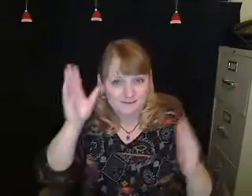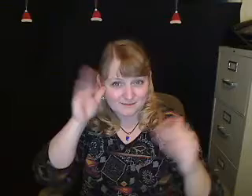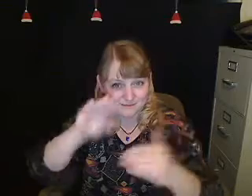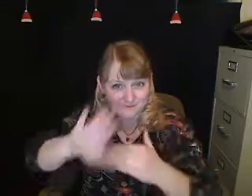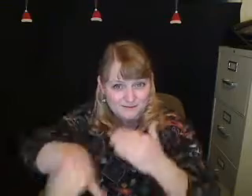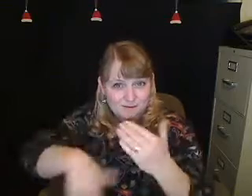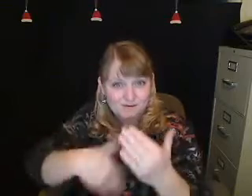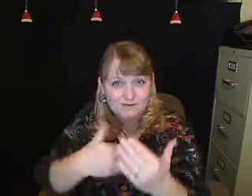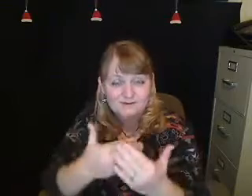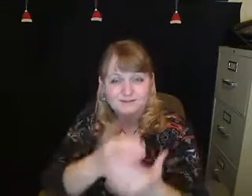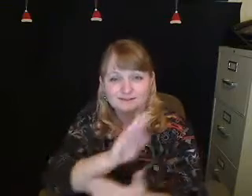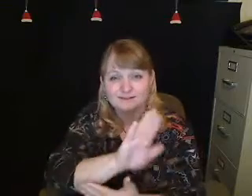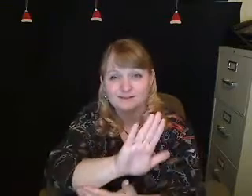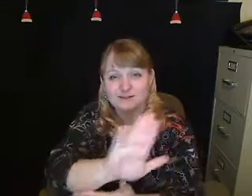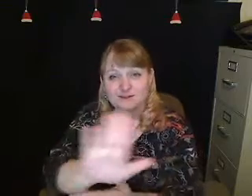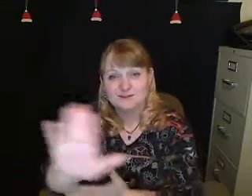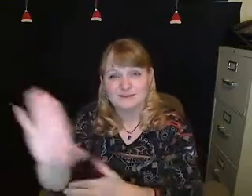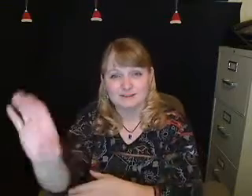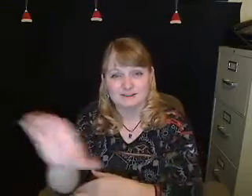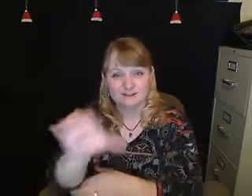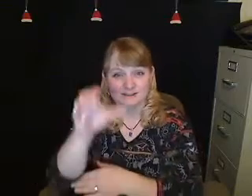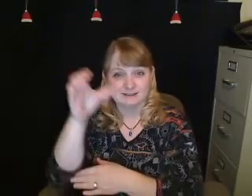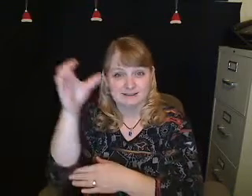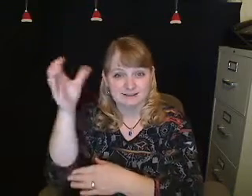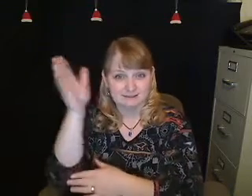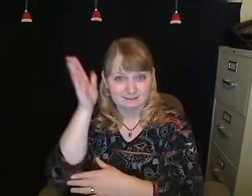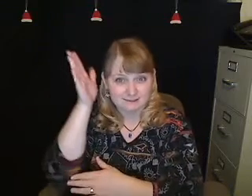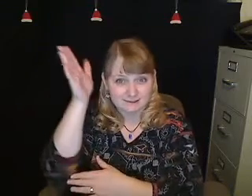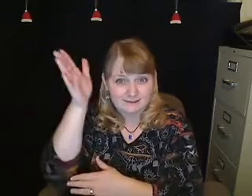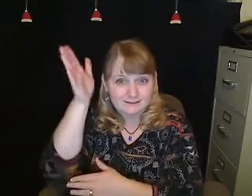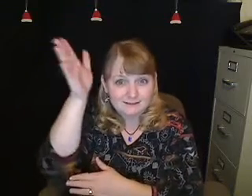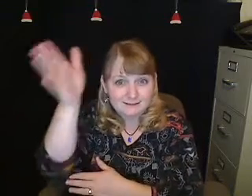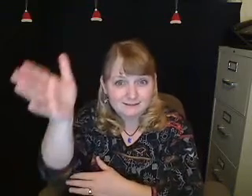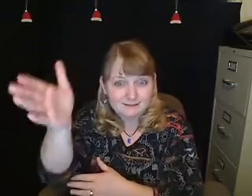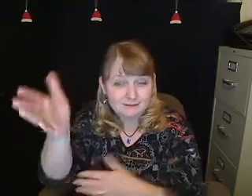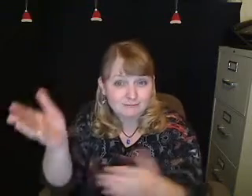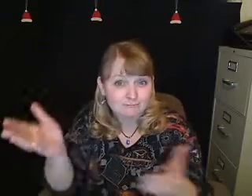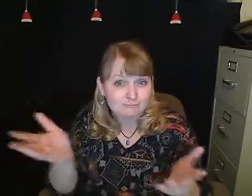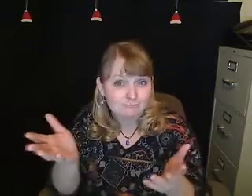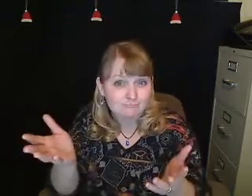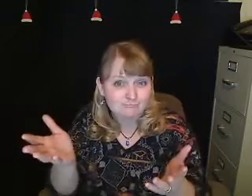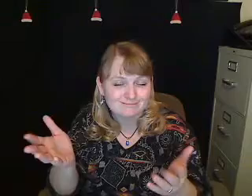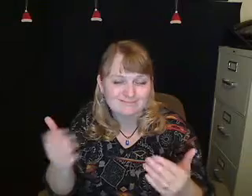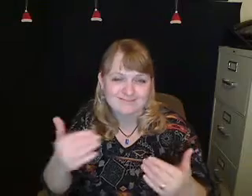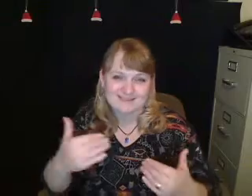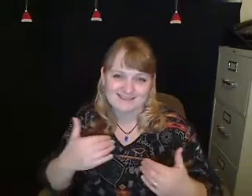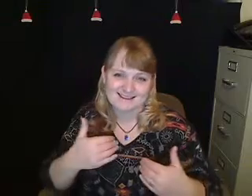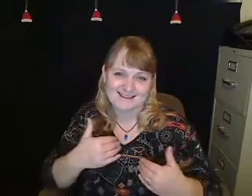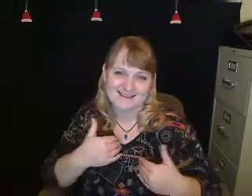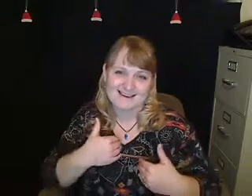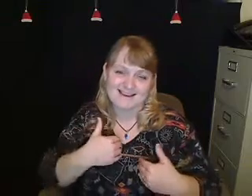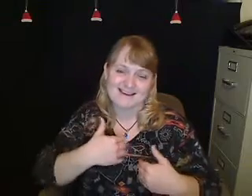guy. The best. Standing. He's my brother and everything for blood, and you two are good together, but I still want to tell you to tell him to fuck off and be with